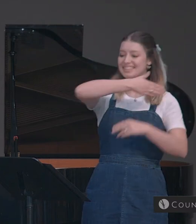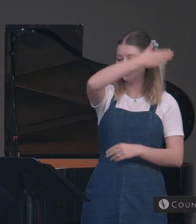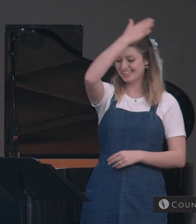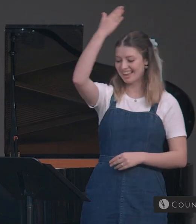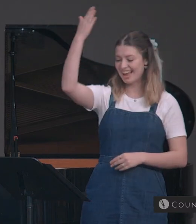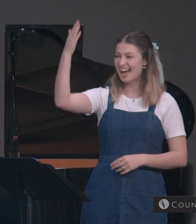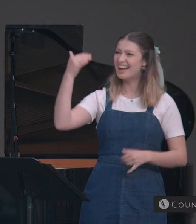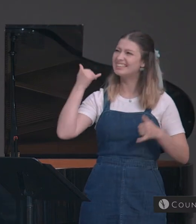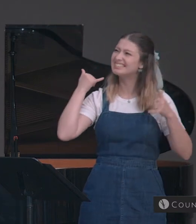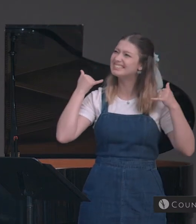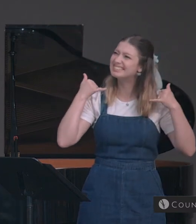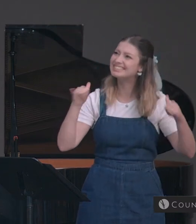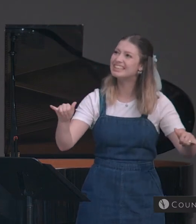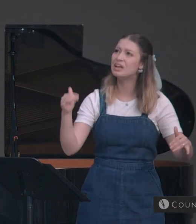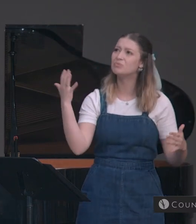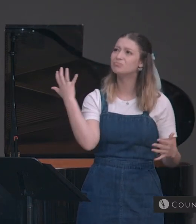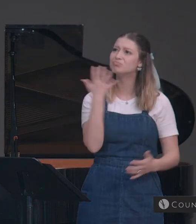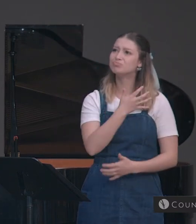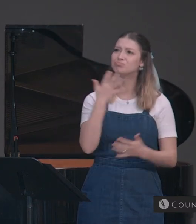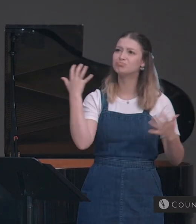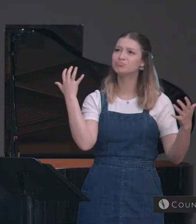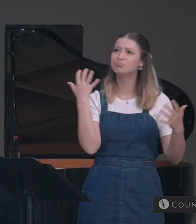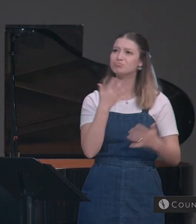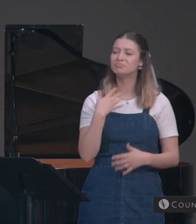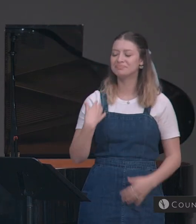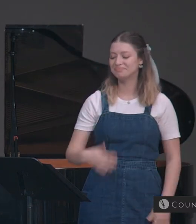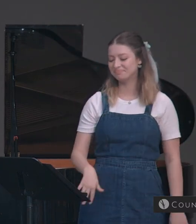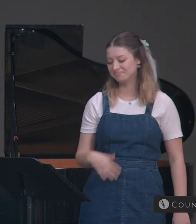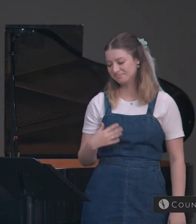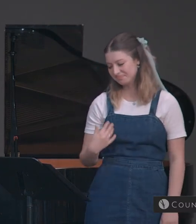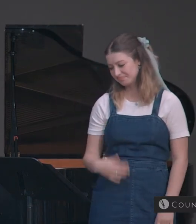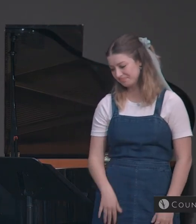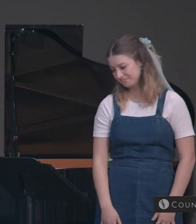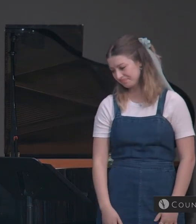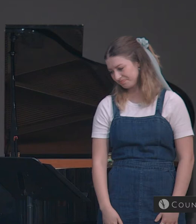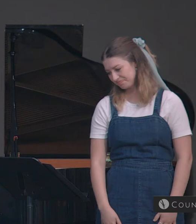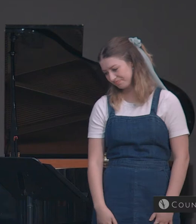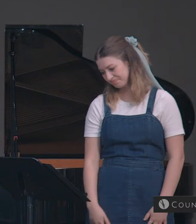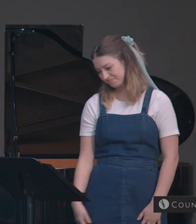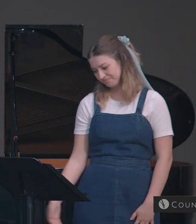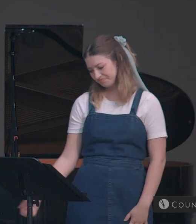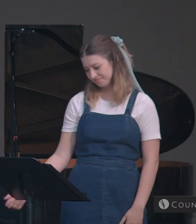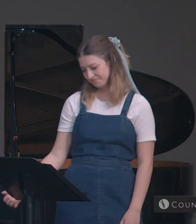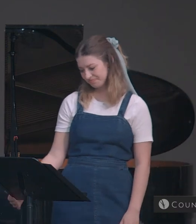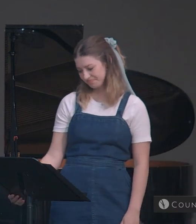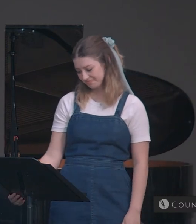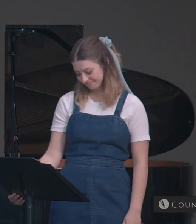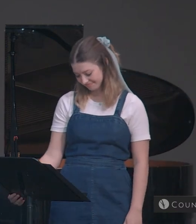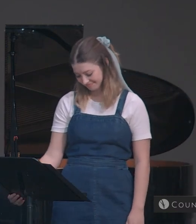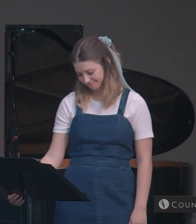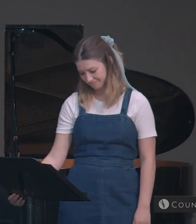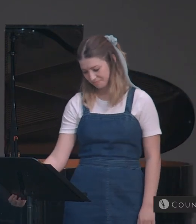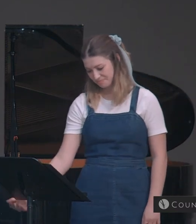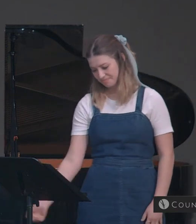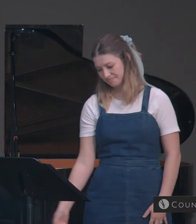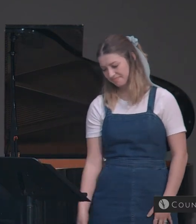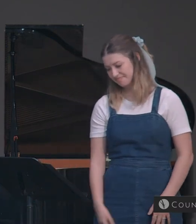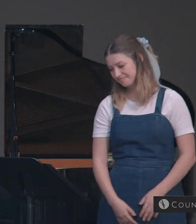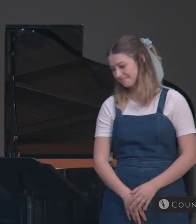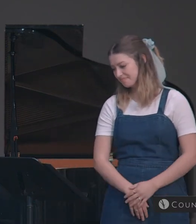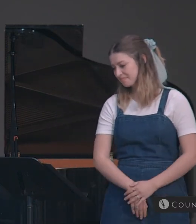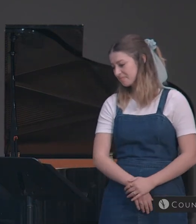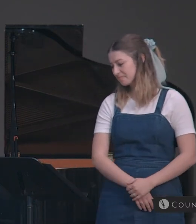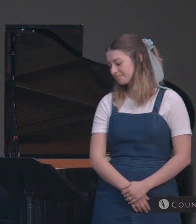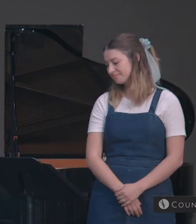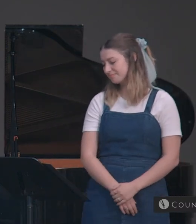eye. If I survey the ground I tread or gaze upon